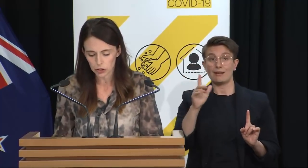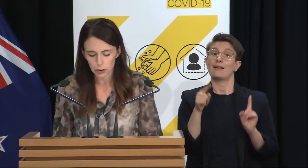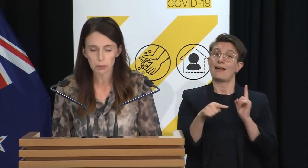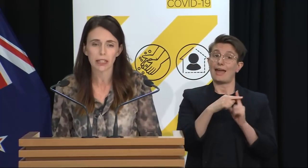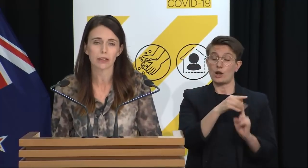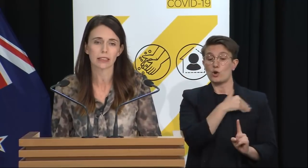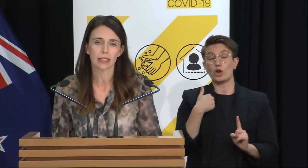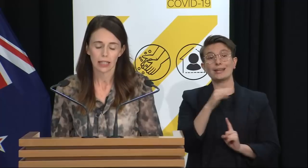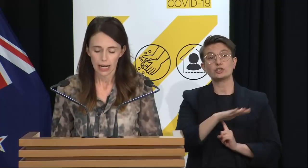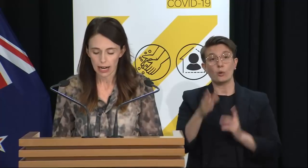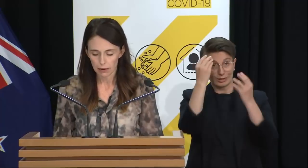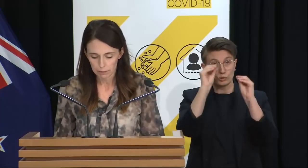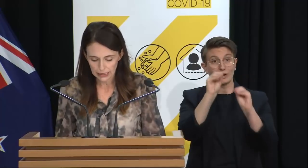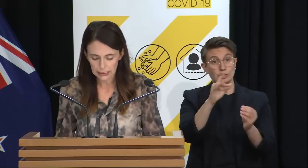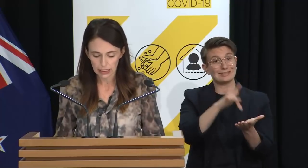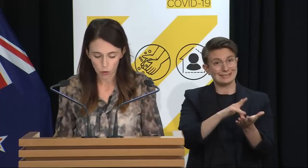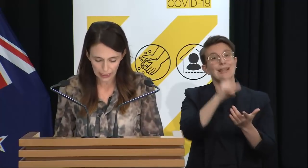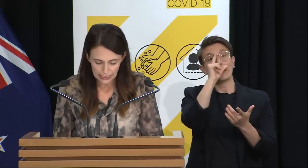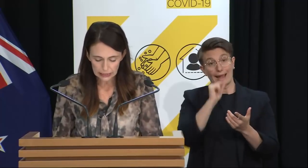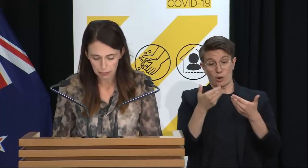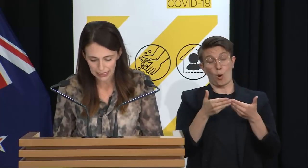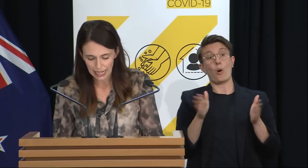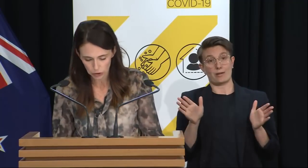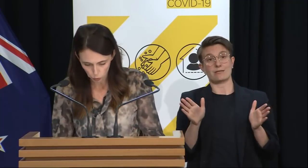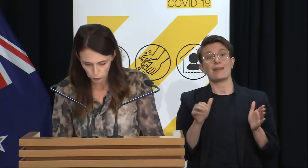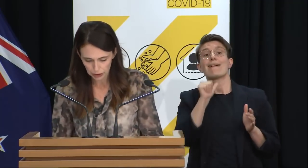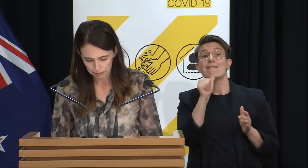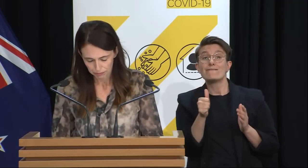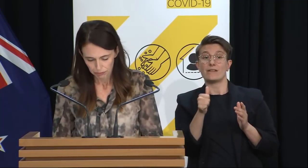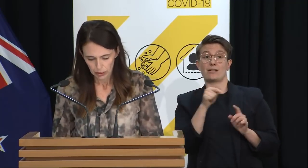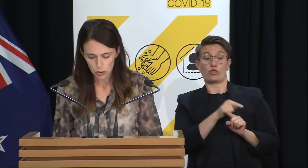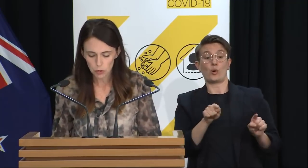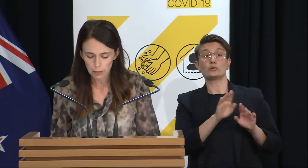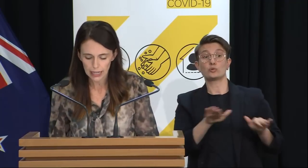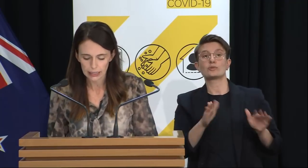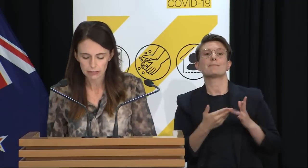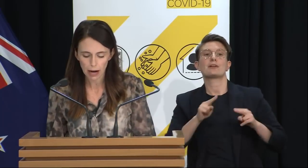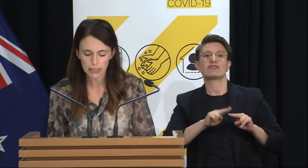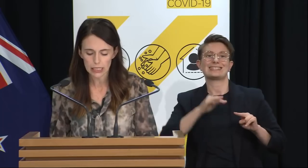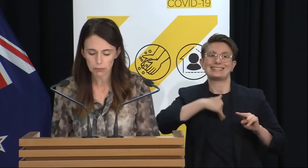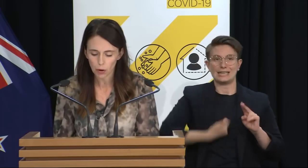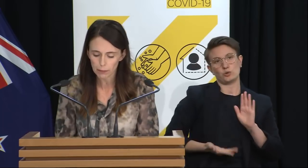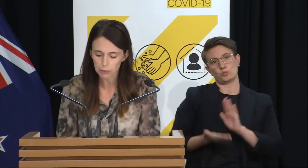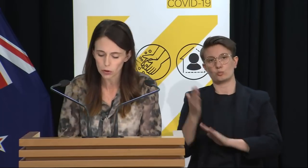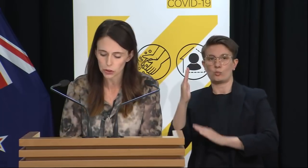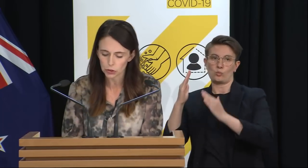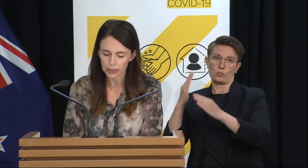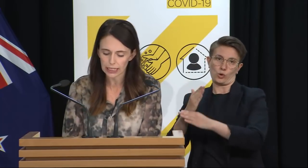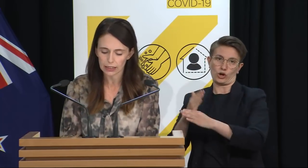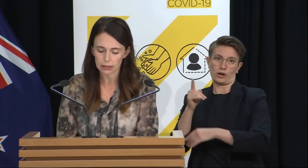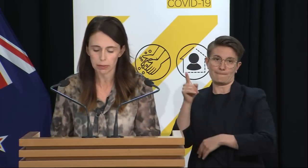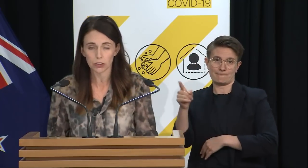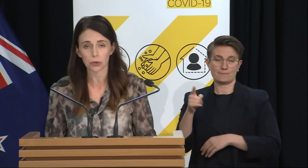for children whose parents must or need to be at work. Supermarkets, pharmacies, primary